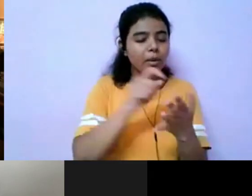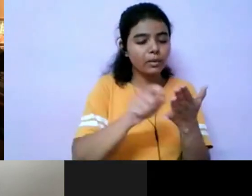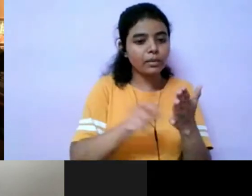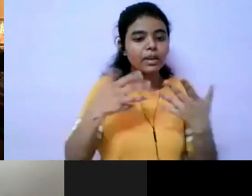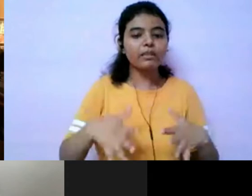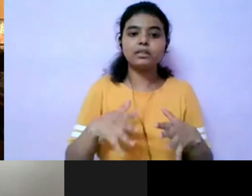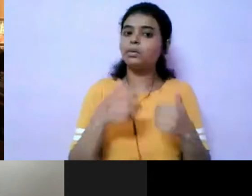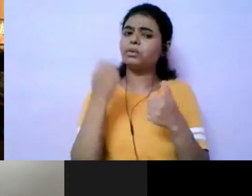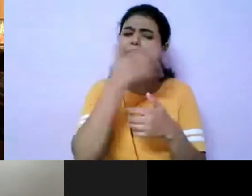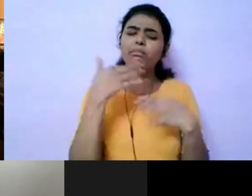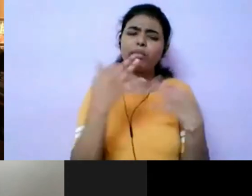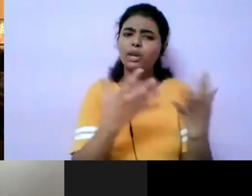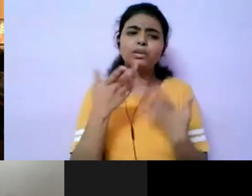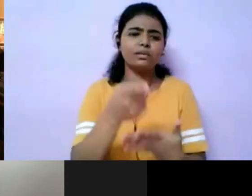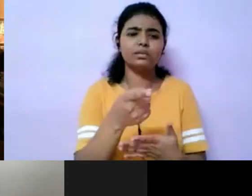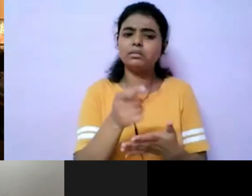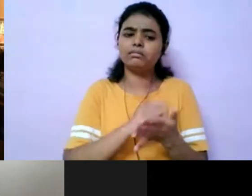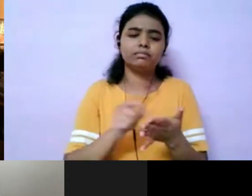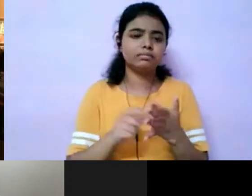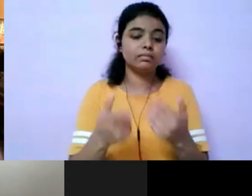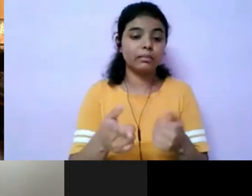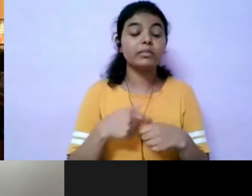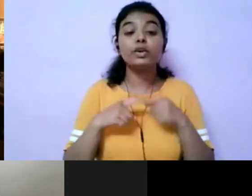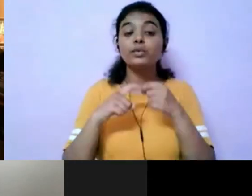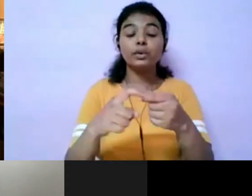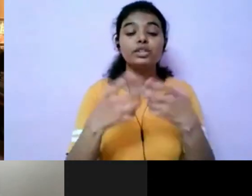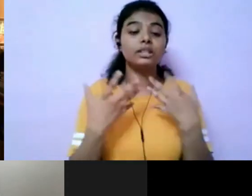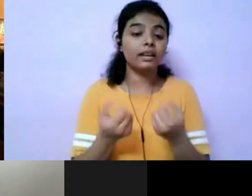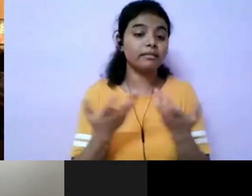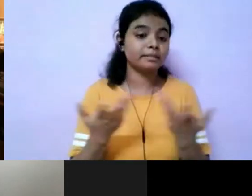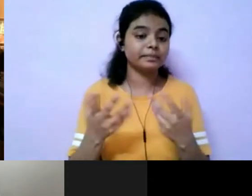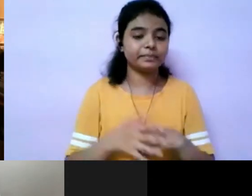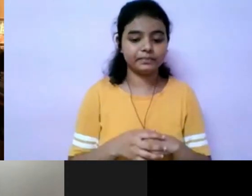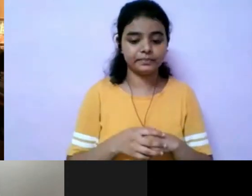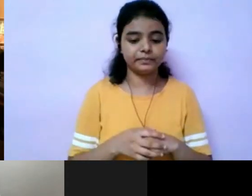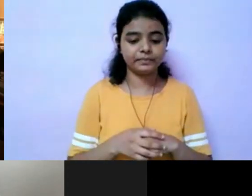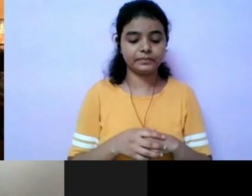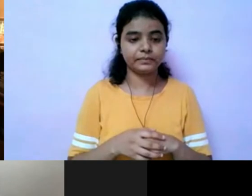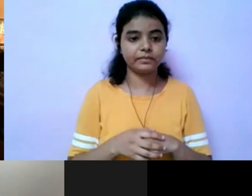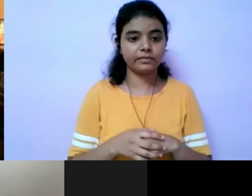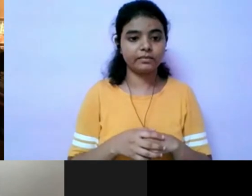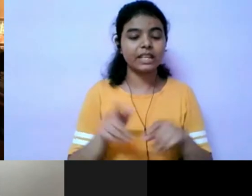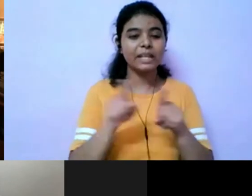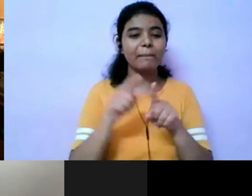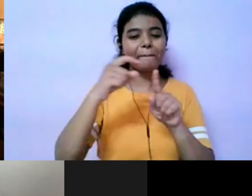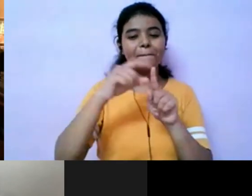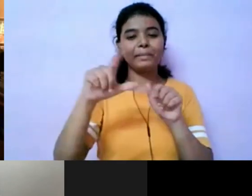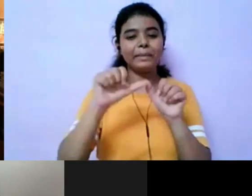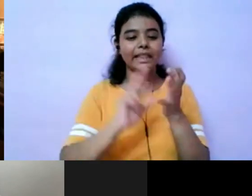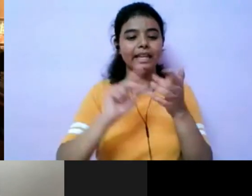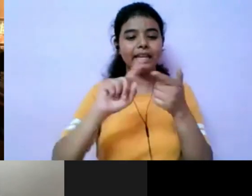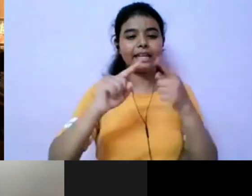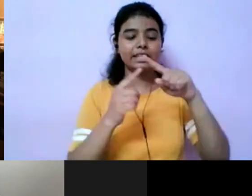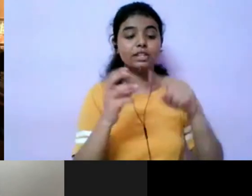know, renders the beauty which is unique. So the question which I have for you is, you know, in your Planet of the Blind, you write